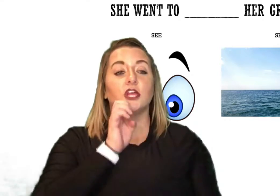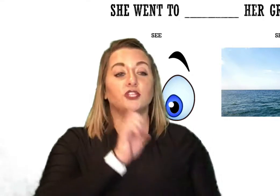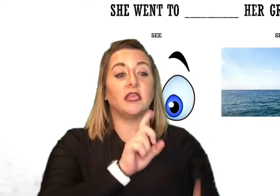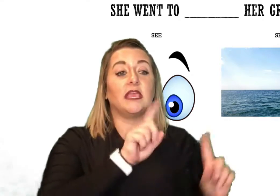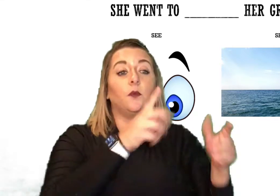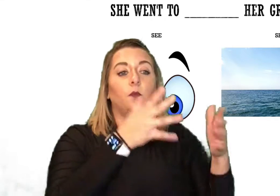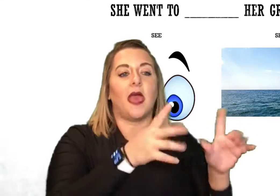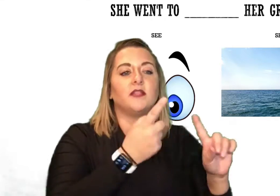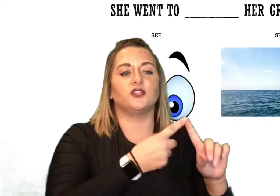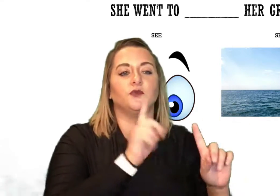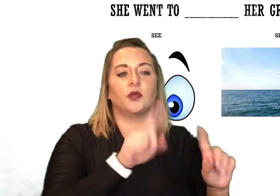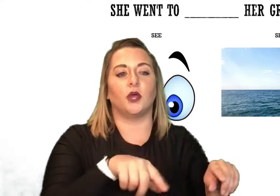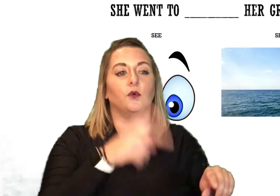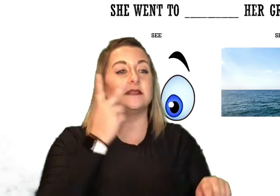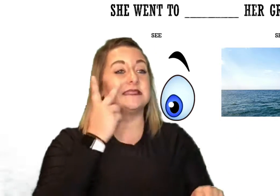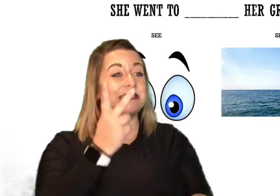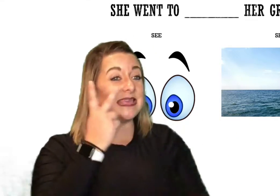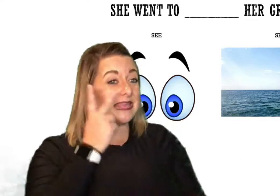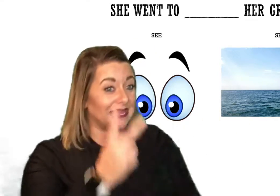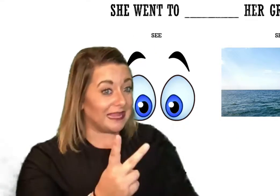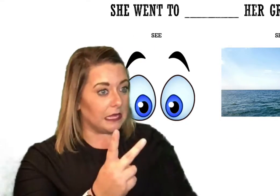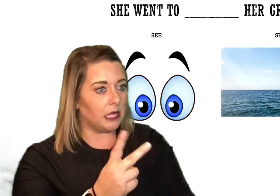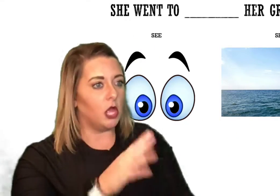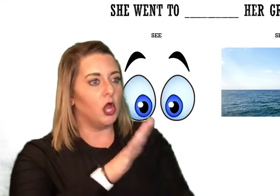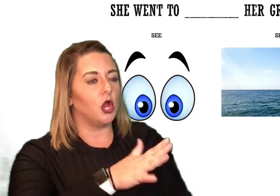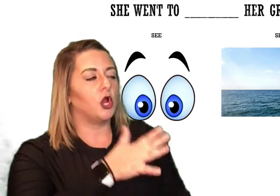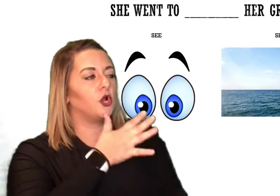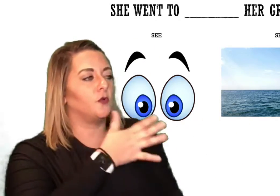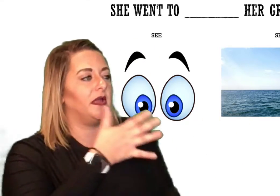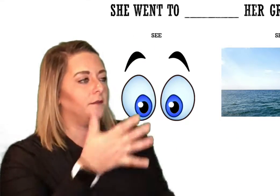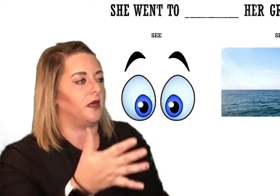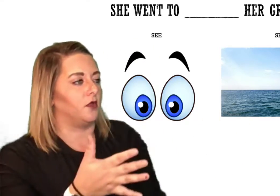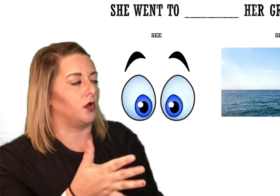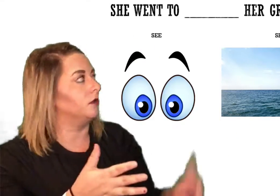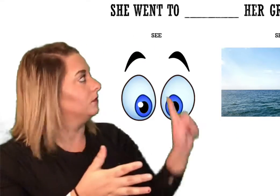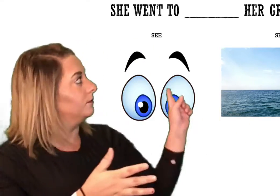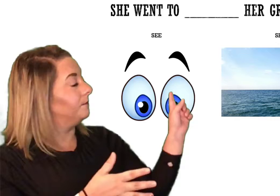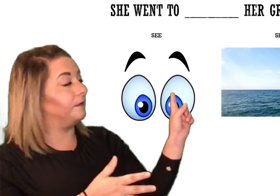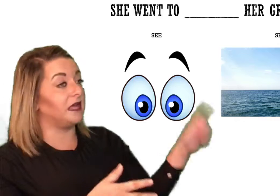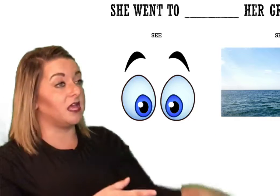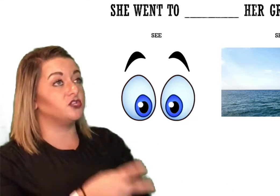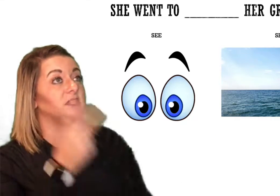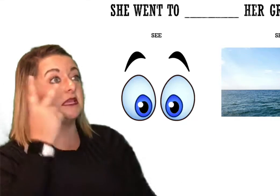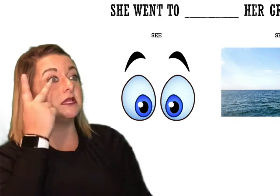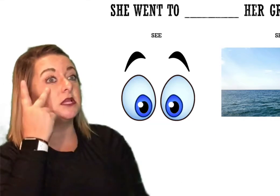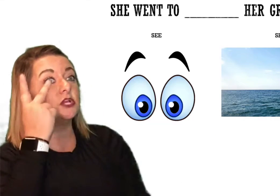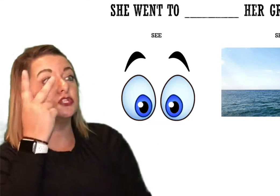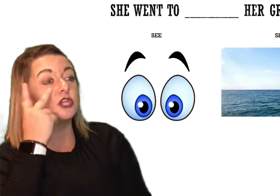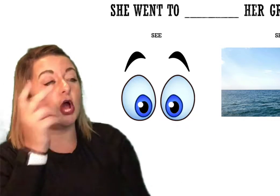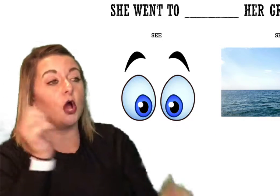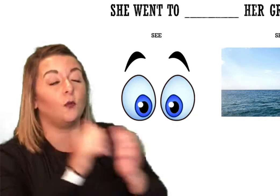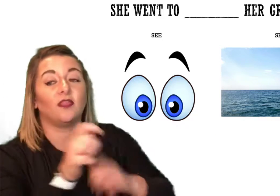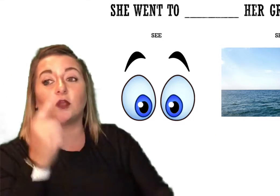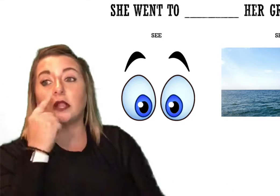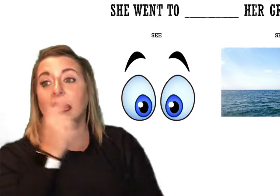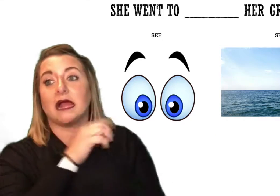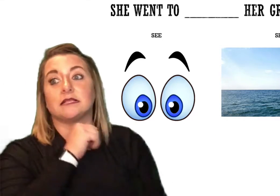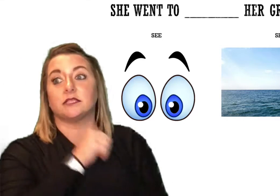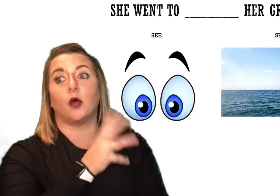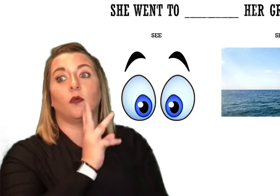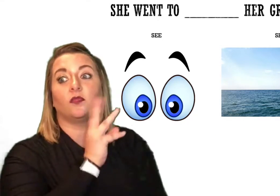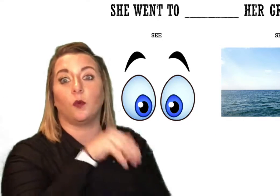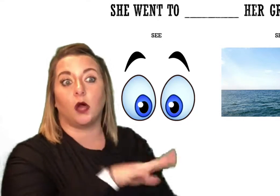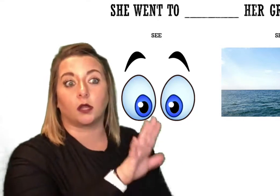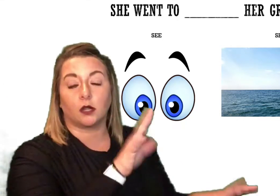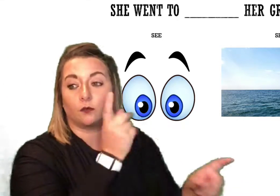Good. She went to go see her grandmother because she saw with her